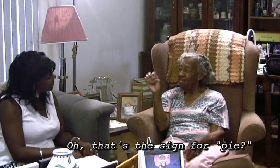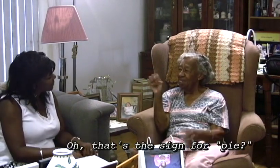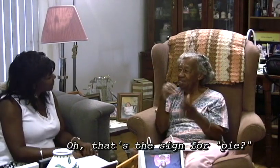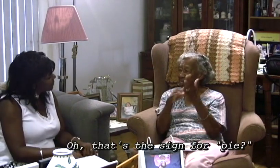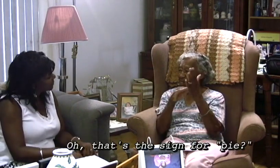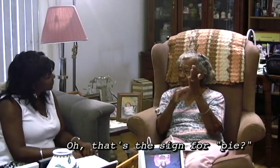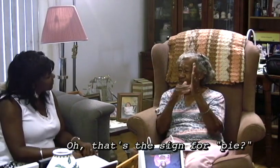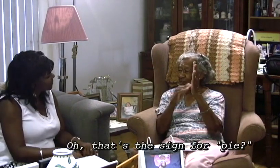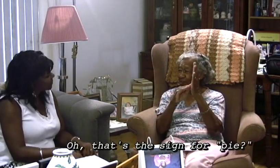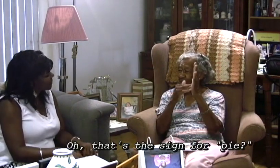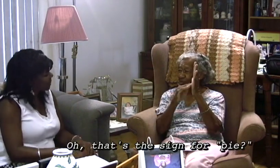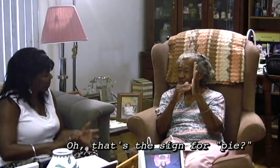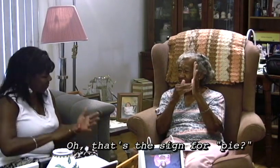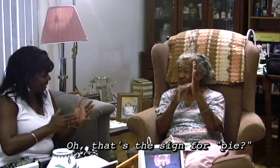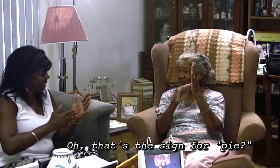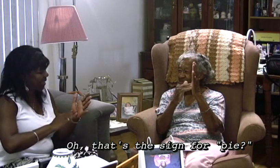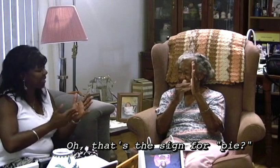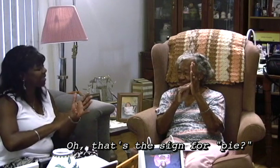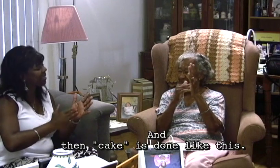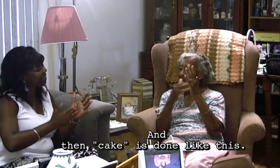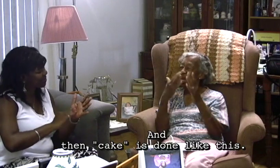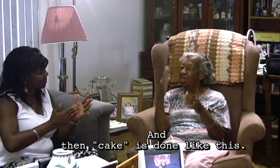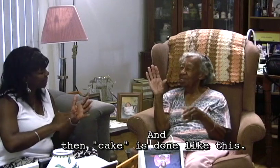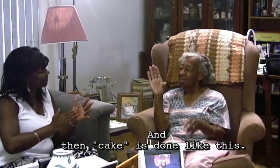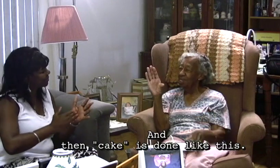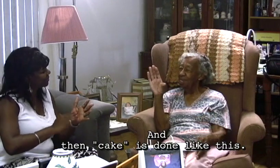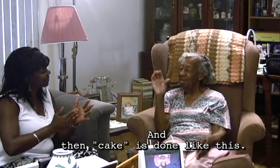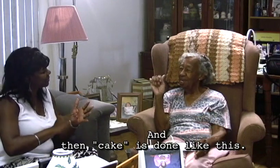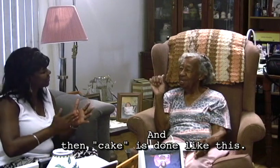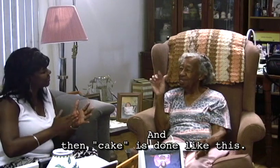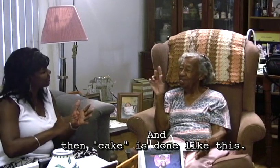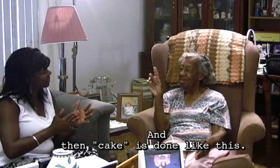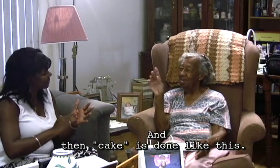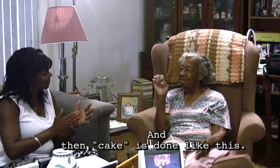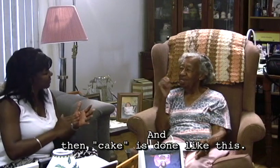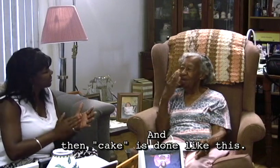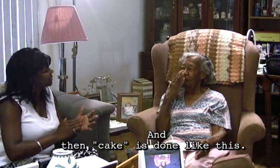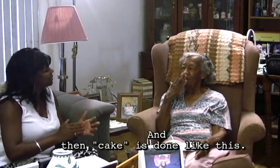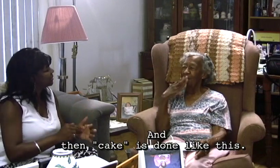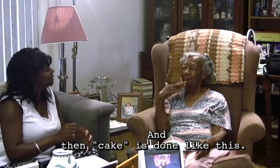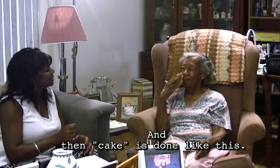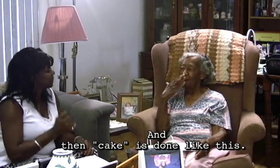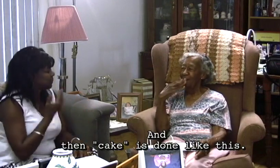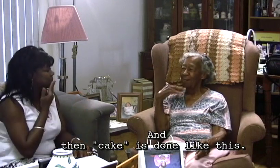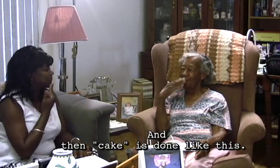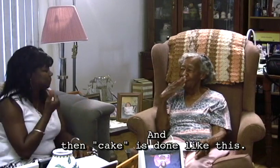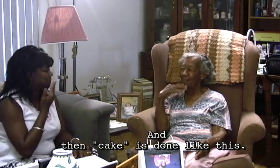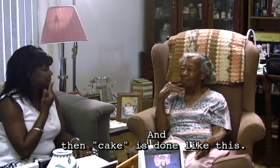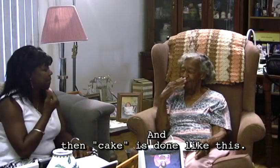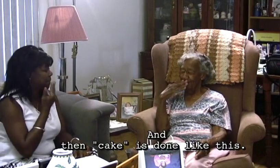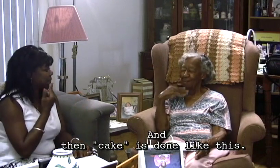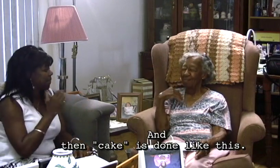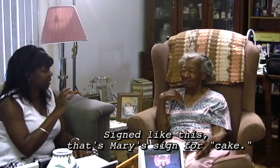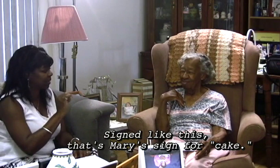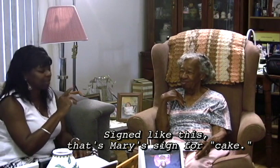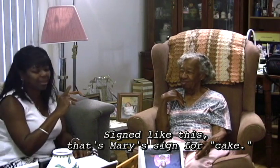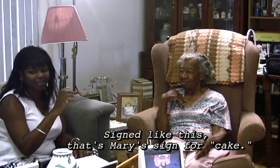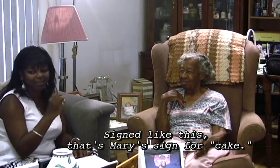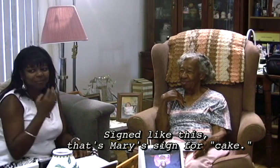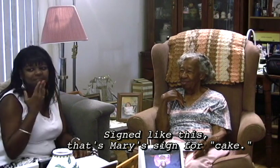pie is done like this. Oh, that's the sign for pie. Mm-hmm. And then cake is done like this. Sign like this. That's a